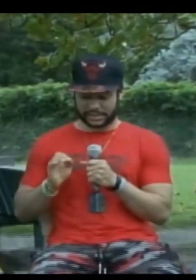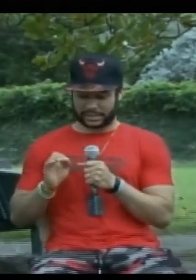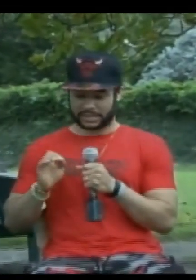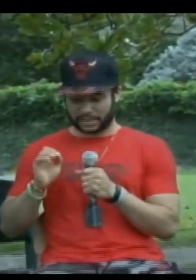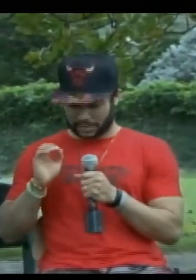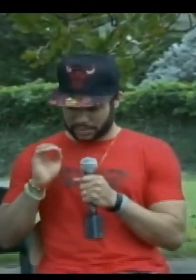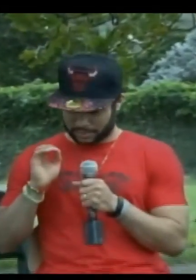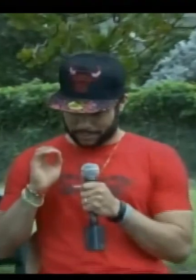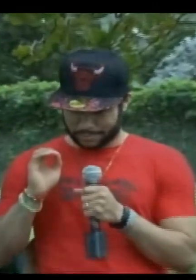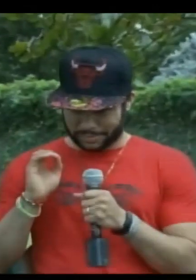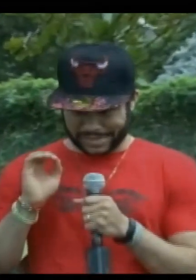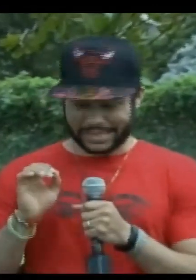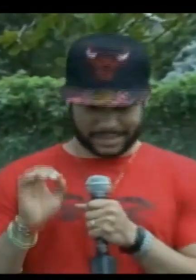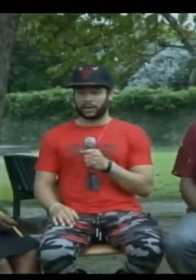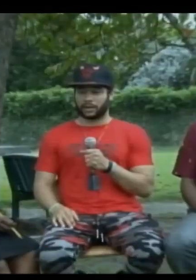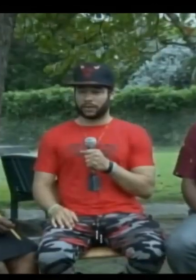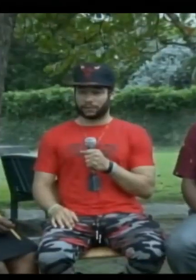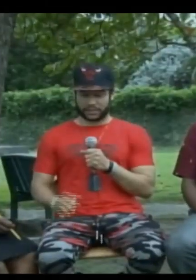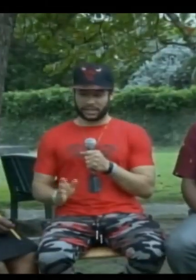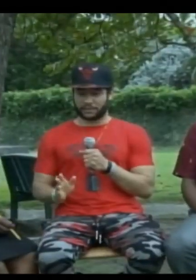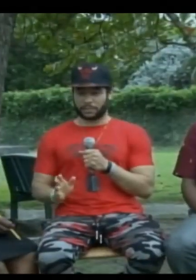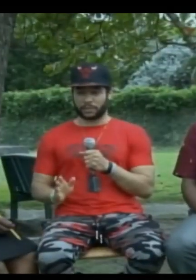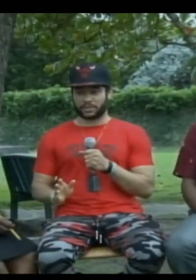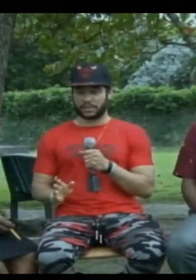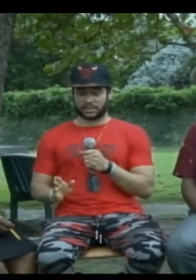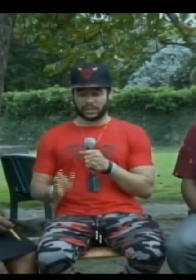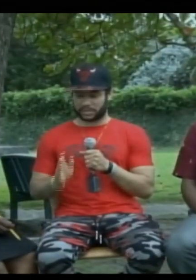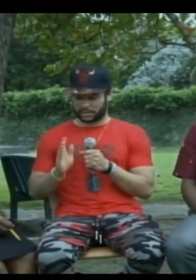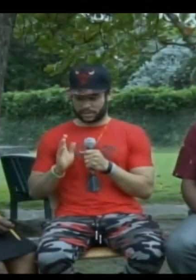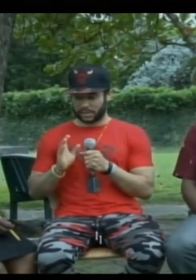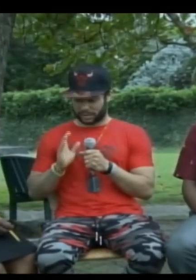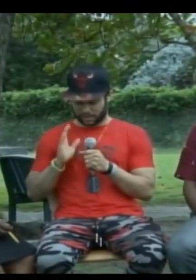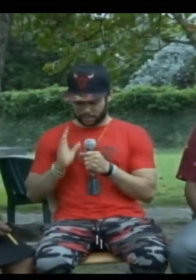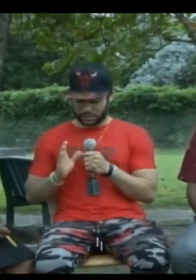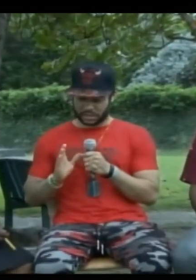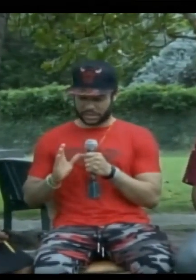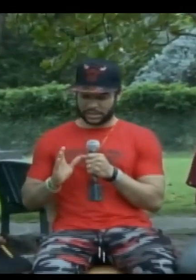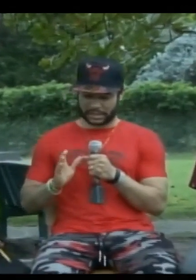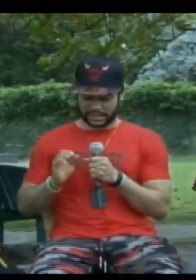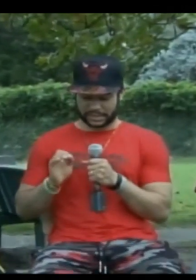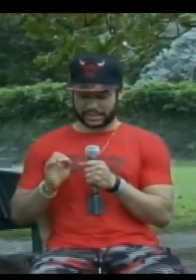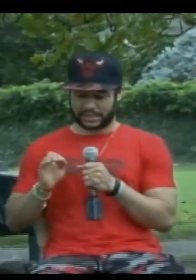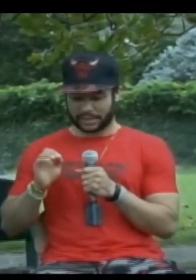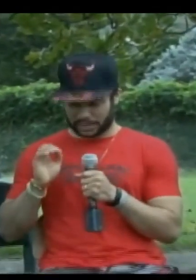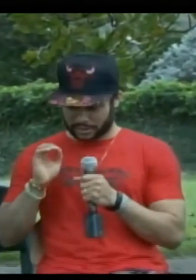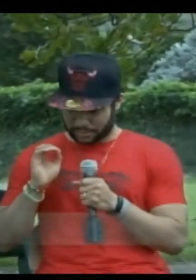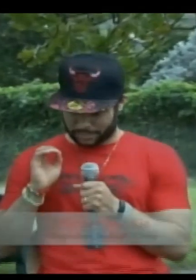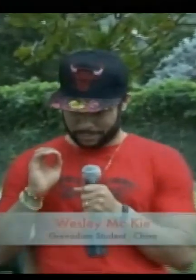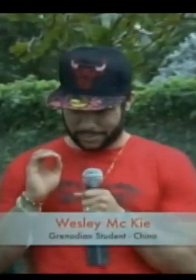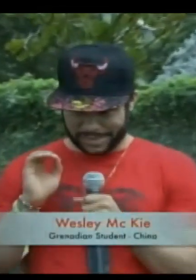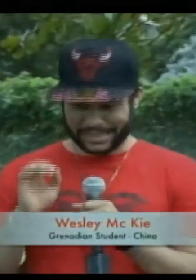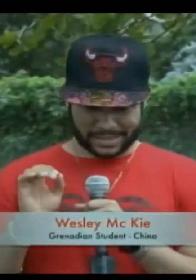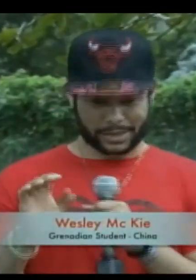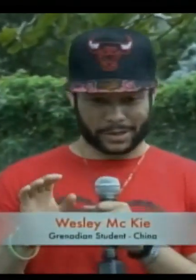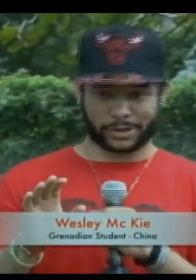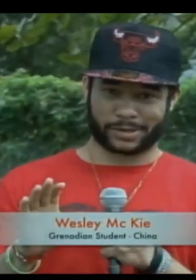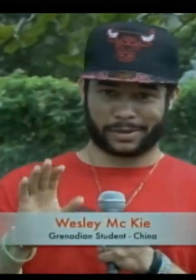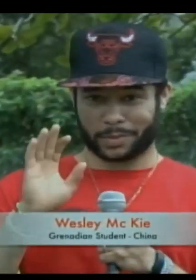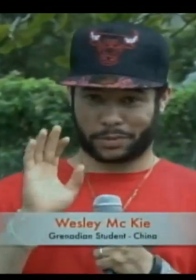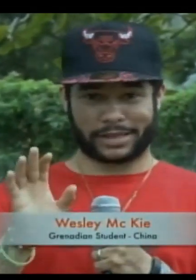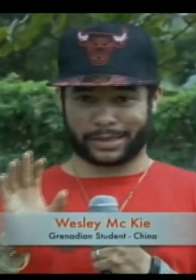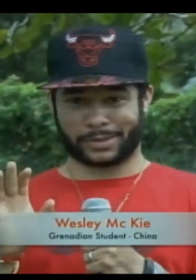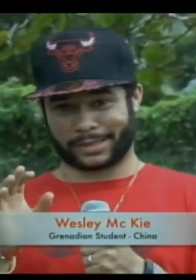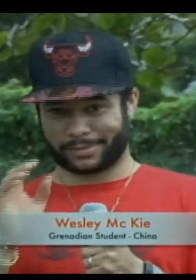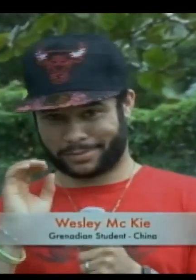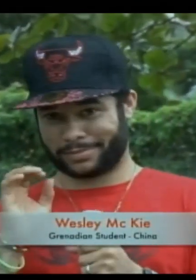that is necessary. For safety purposes, it's a procedure that is necessary. I'm